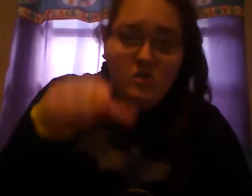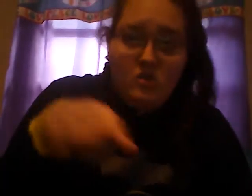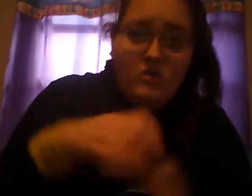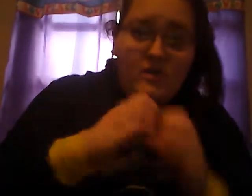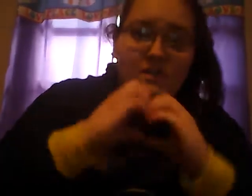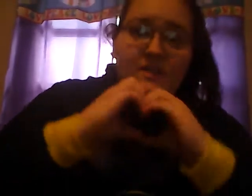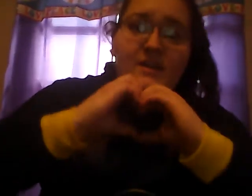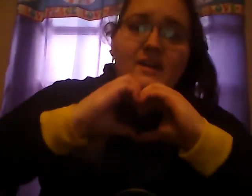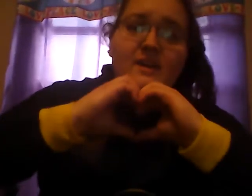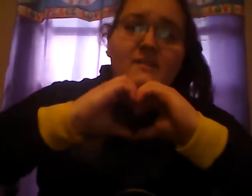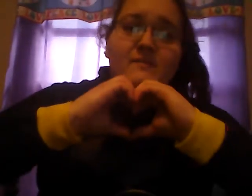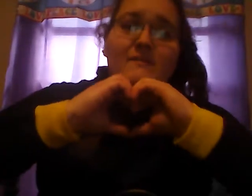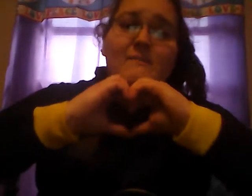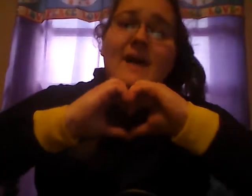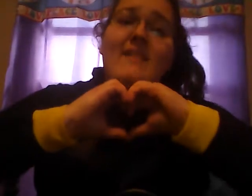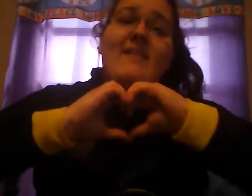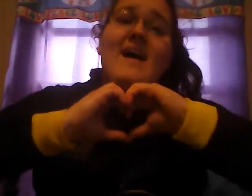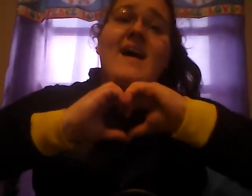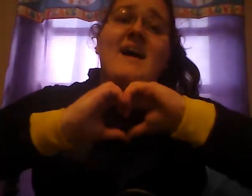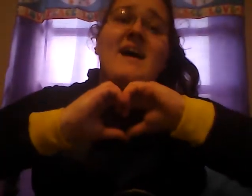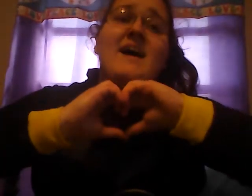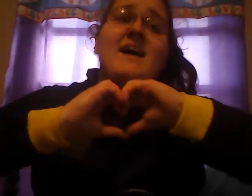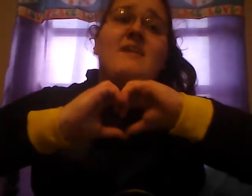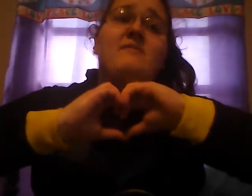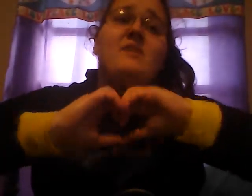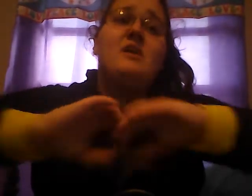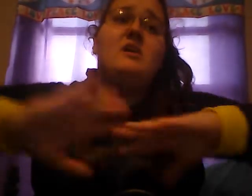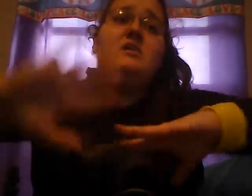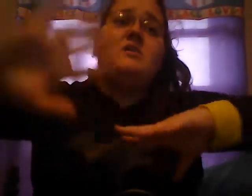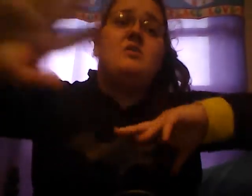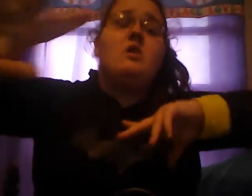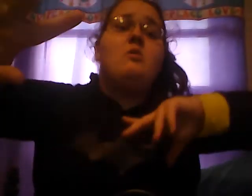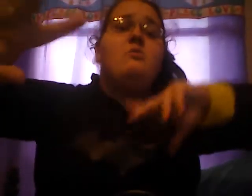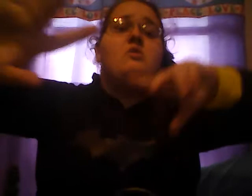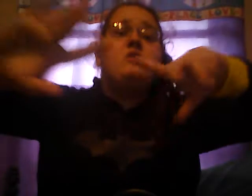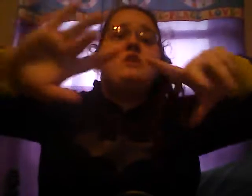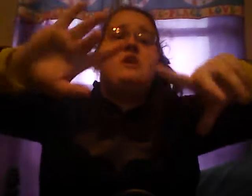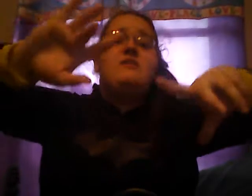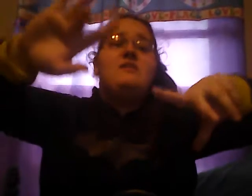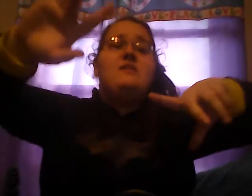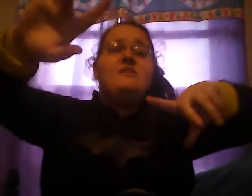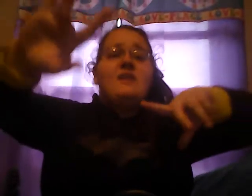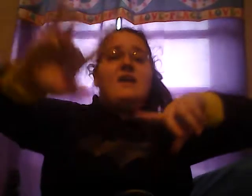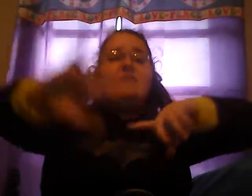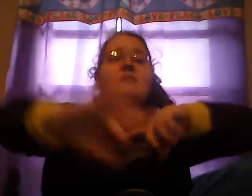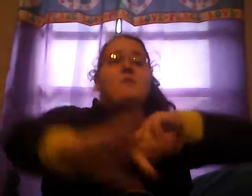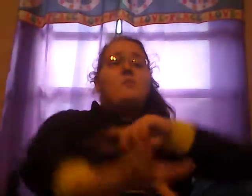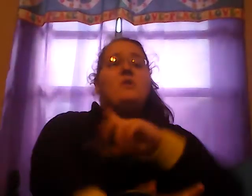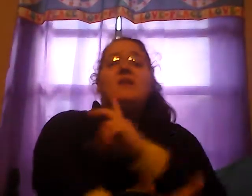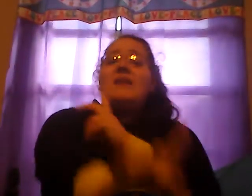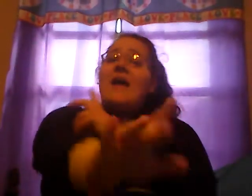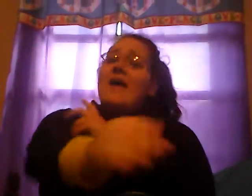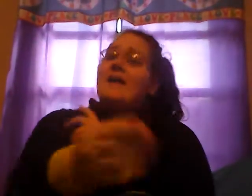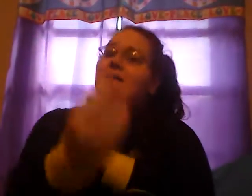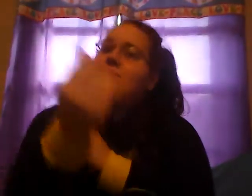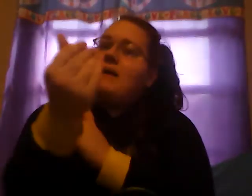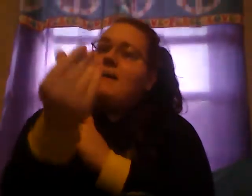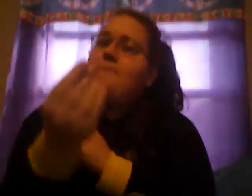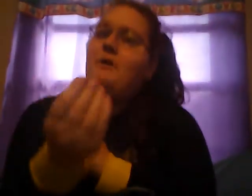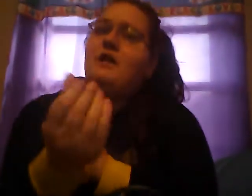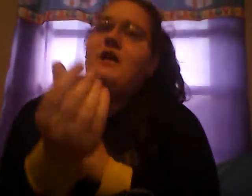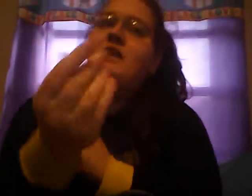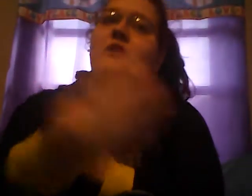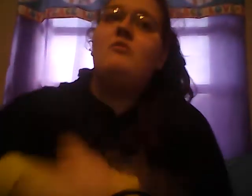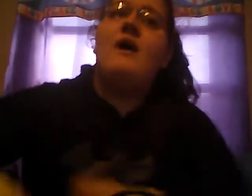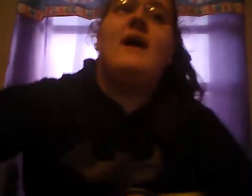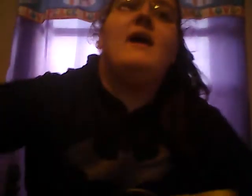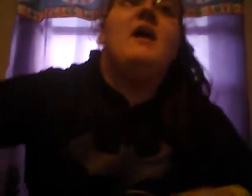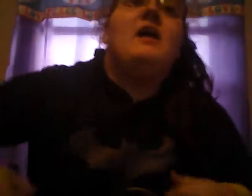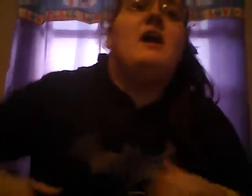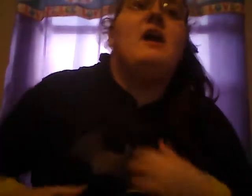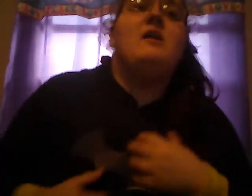You're the love of my life. You're one of these days, when I get my money right, I'll